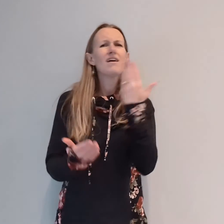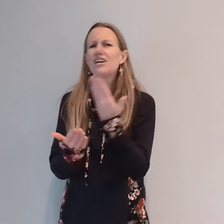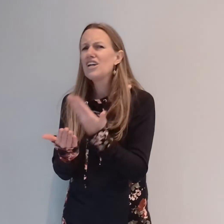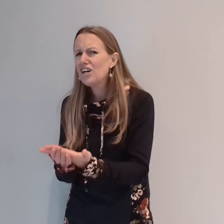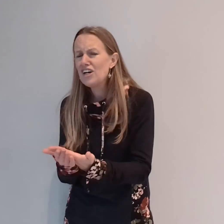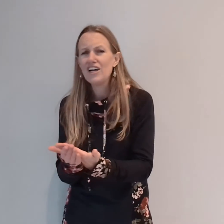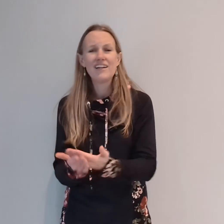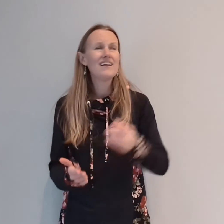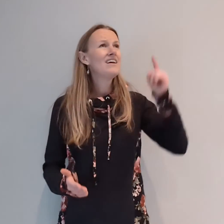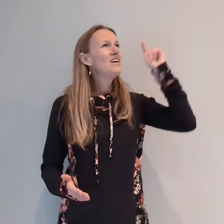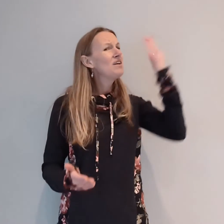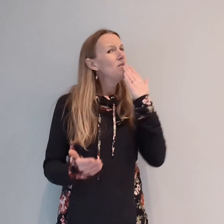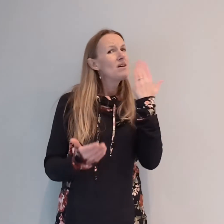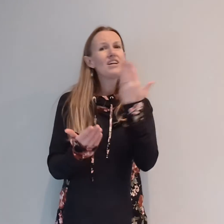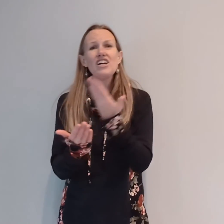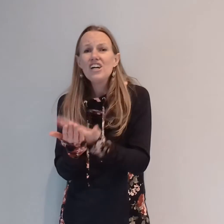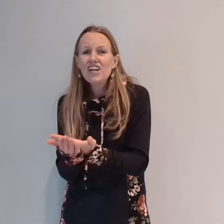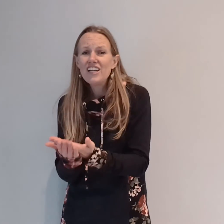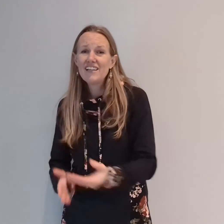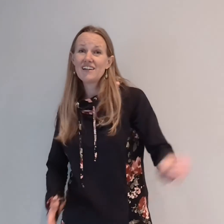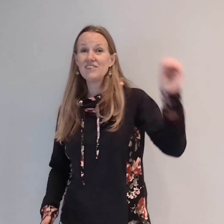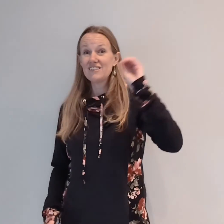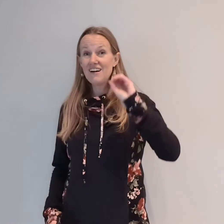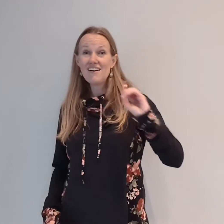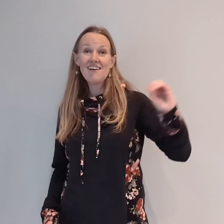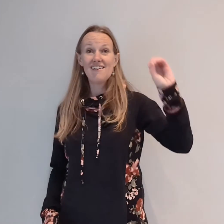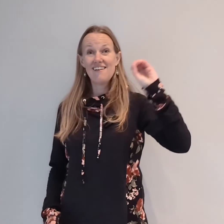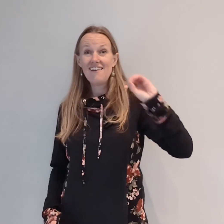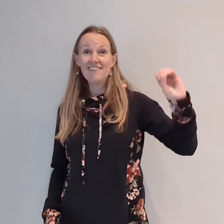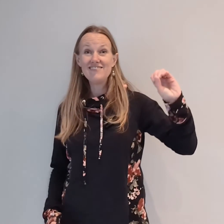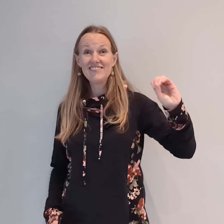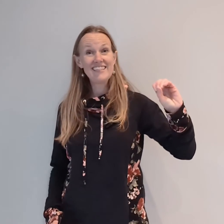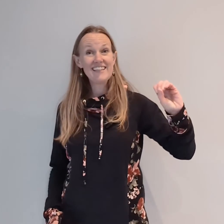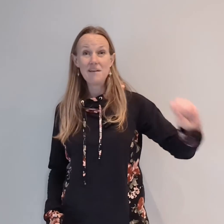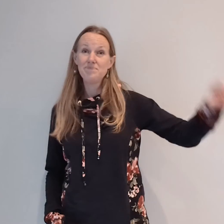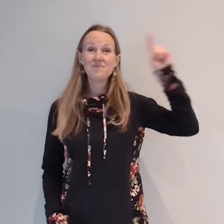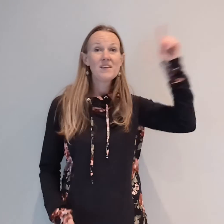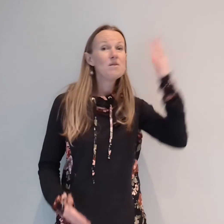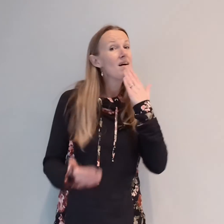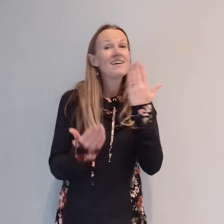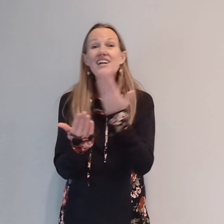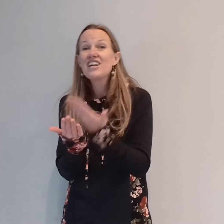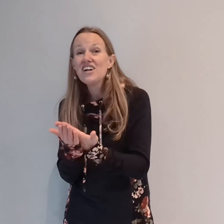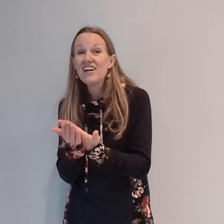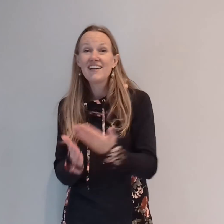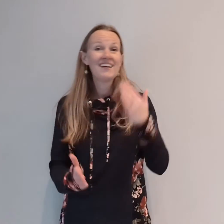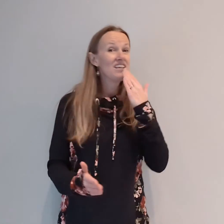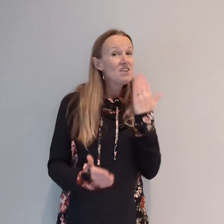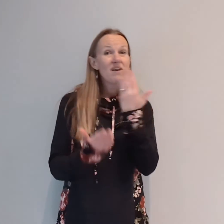are good. You are good. And then it goes, oh, just like that. You are good. You